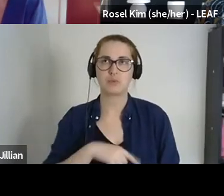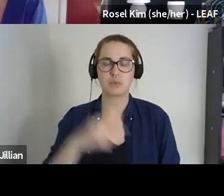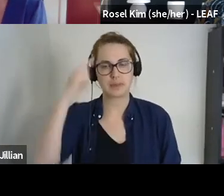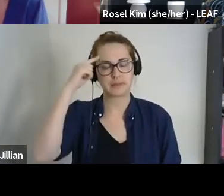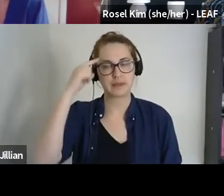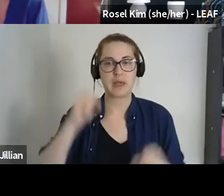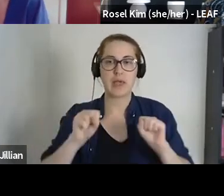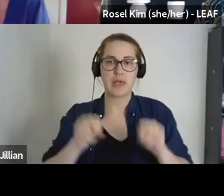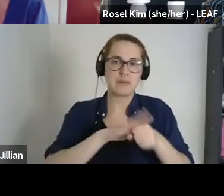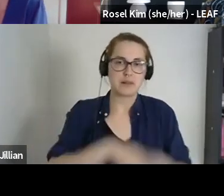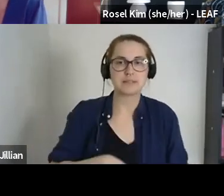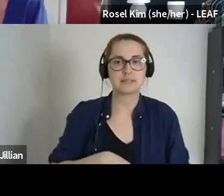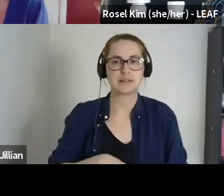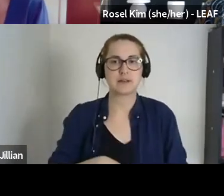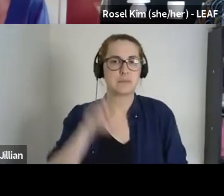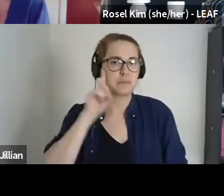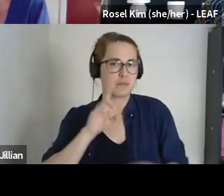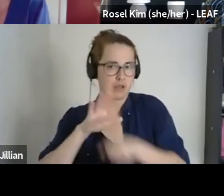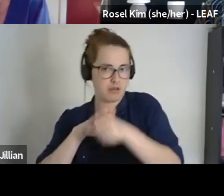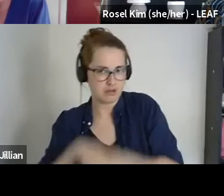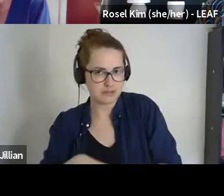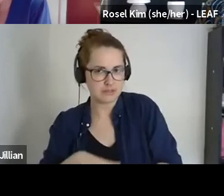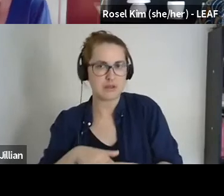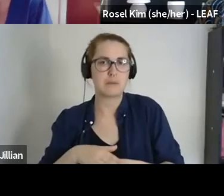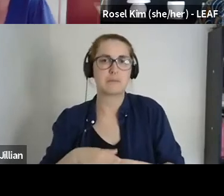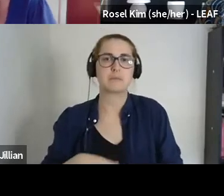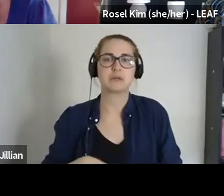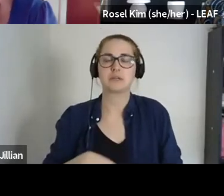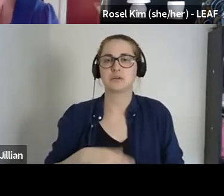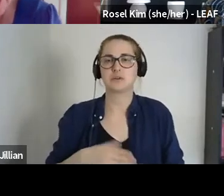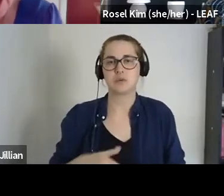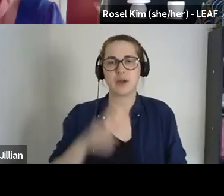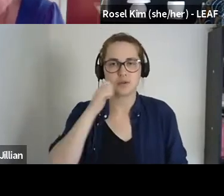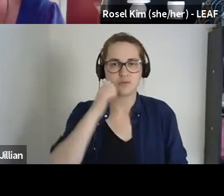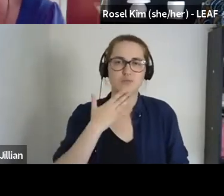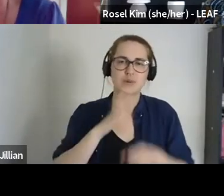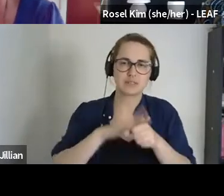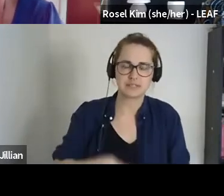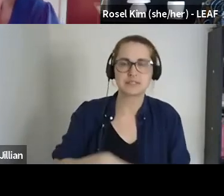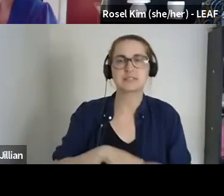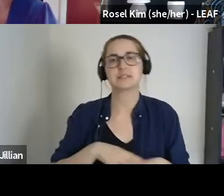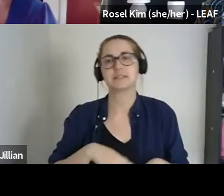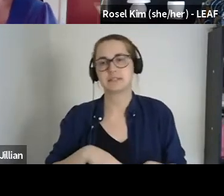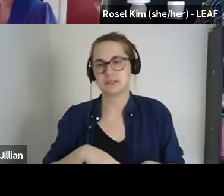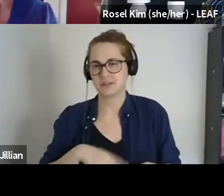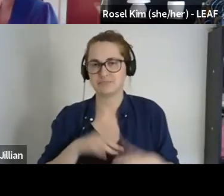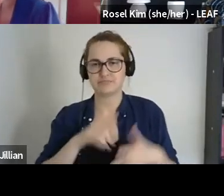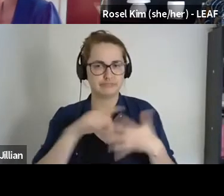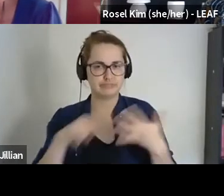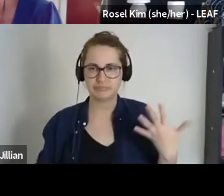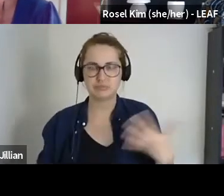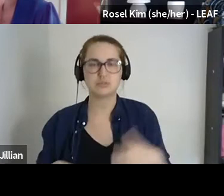with further forms of oppression like racism, cisnormativity, colonialism, how can we promote